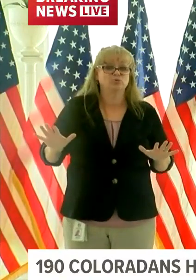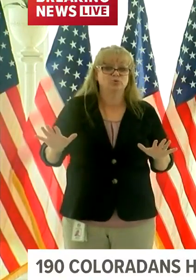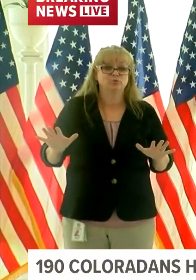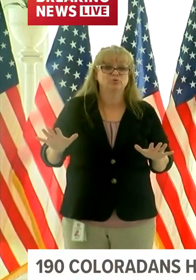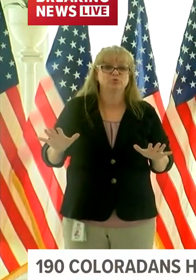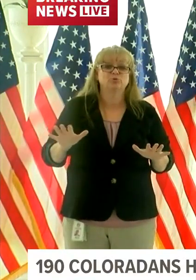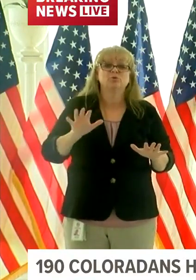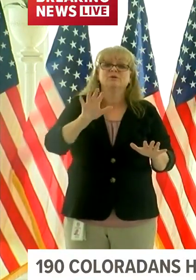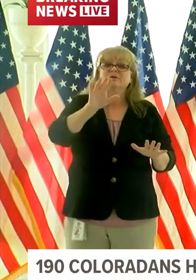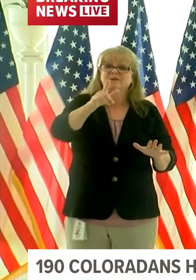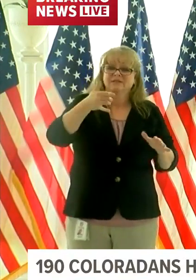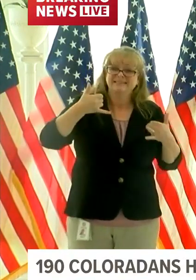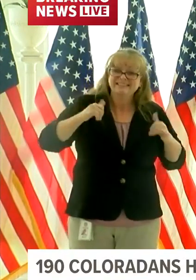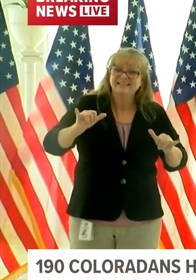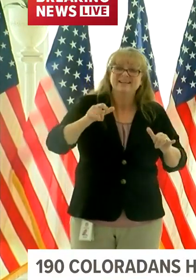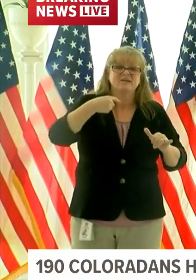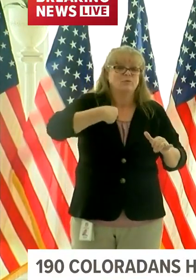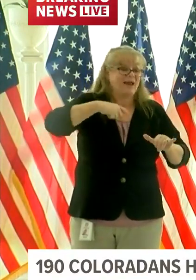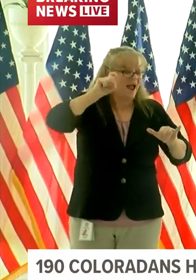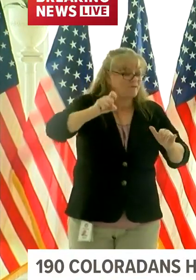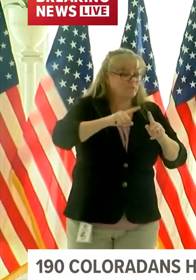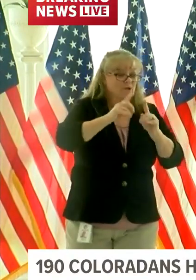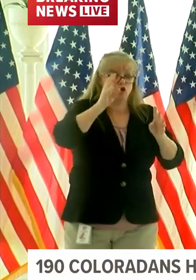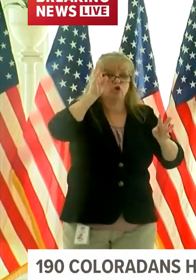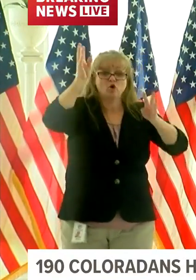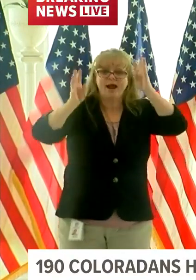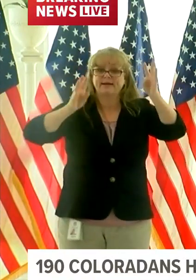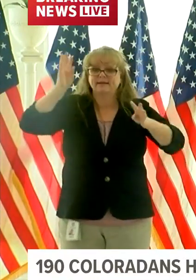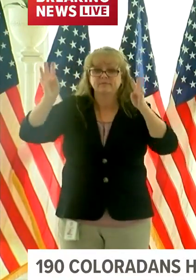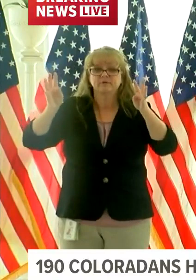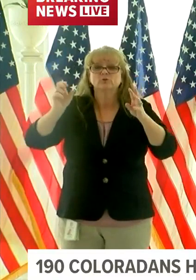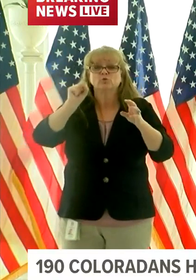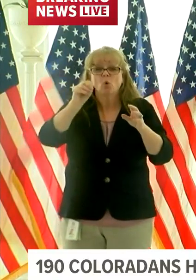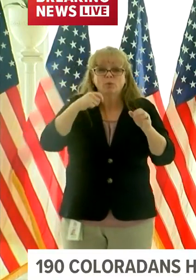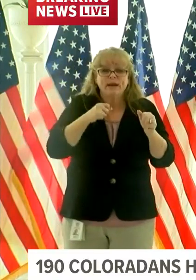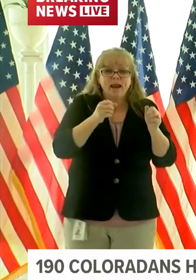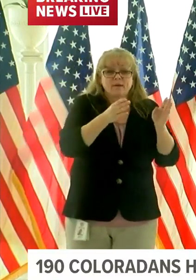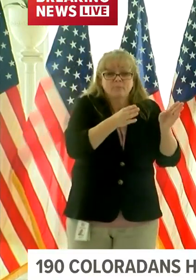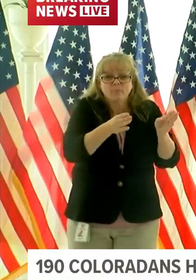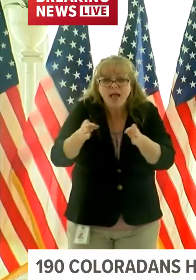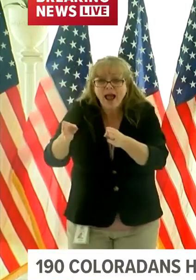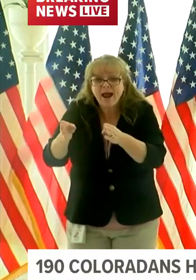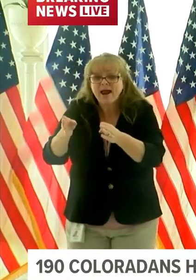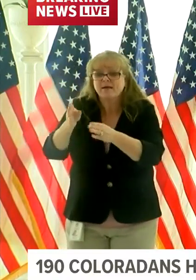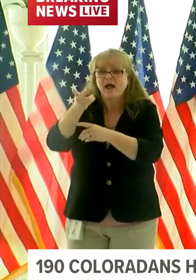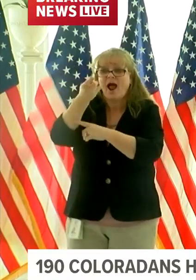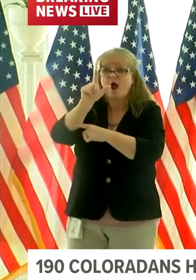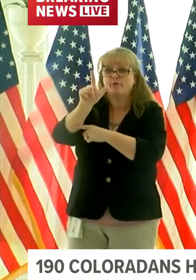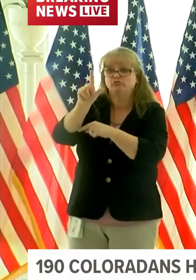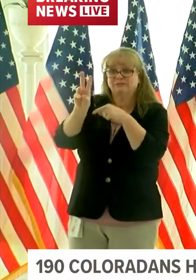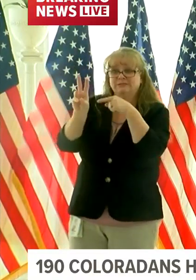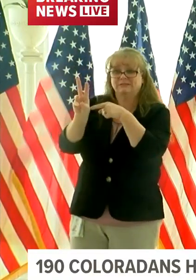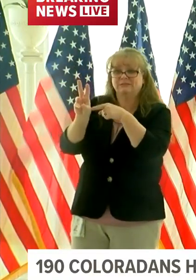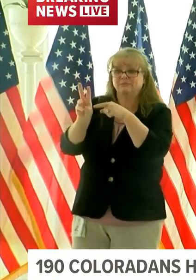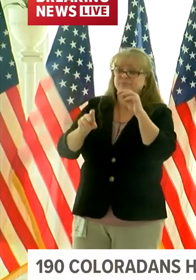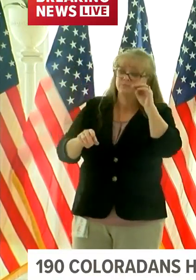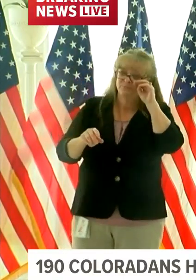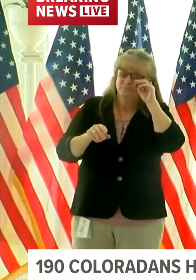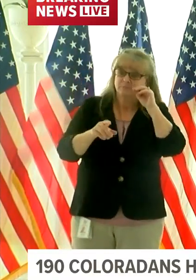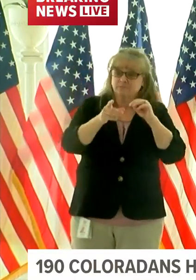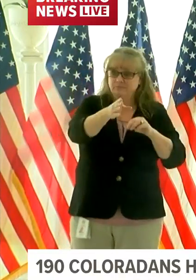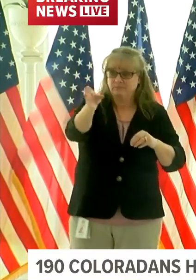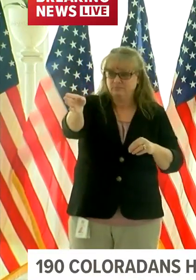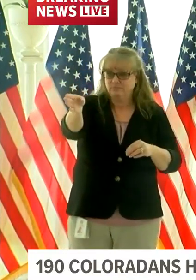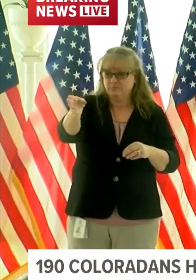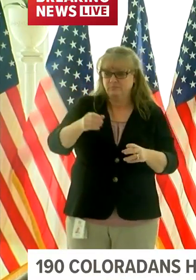course, before April 26th, so people can prepare for it. Do you have a specific set of metrics or benchmarks that you're looking for before